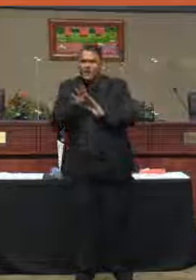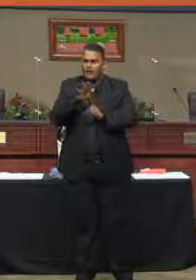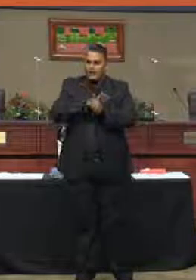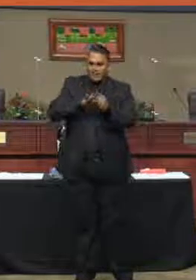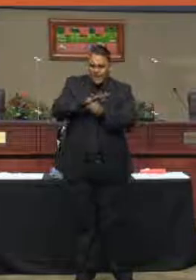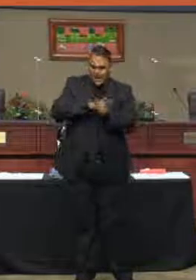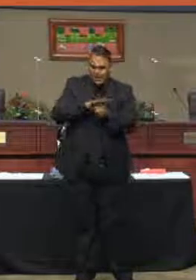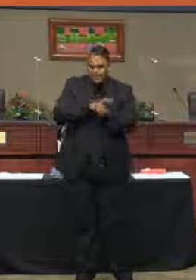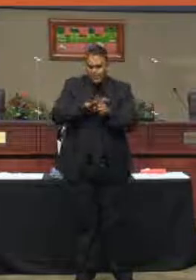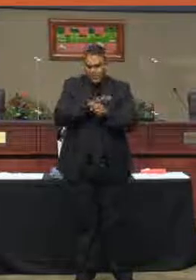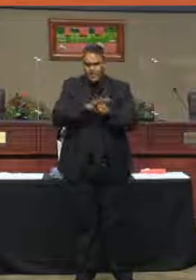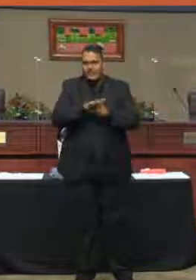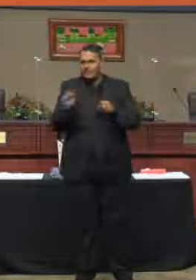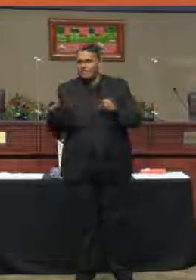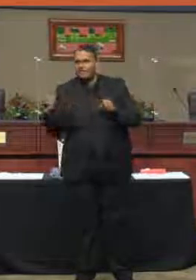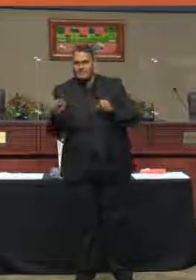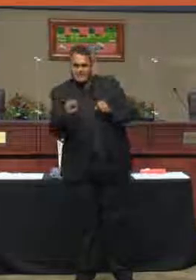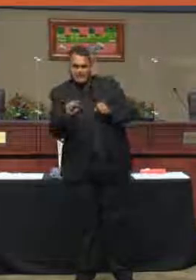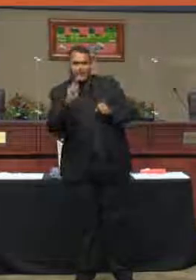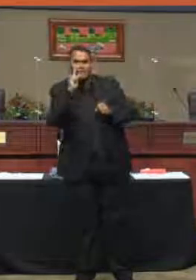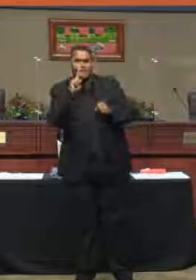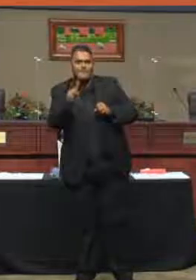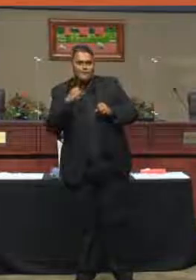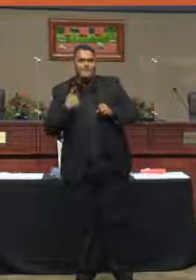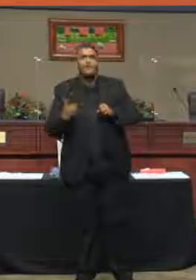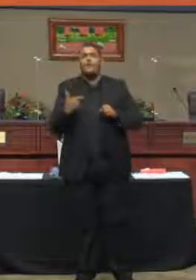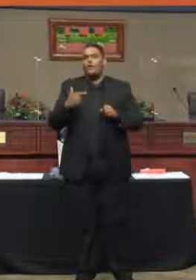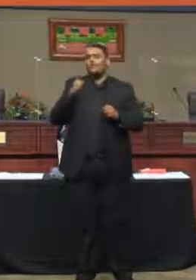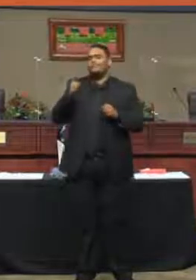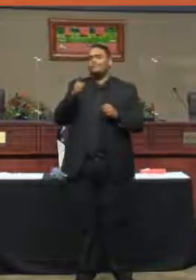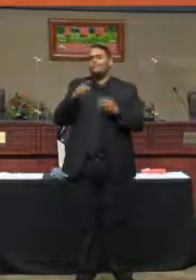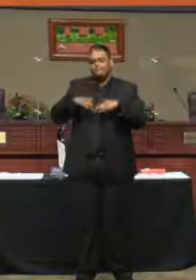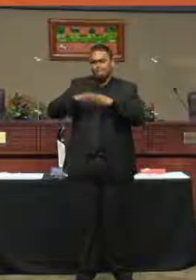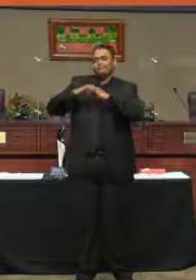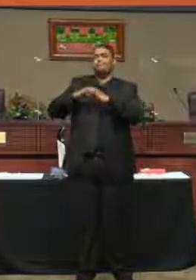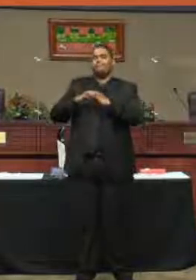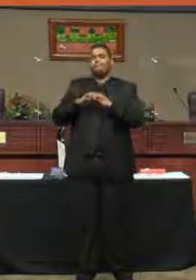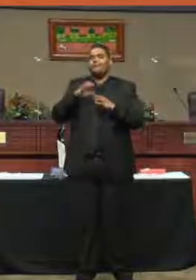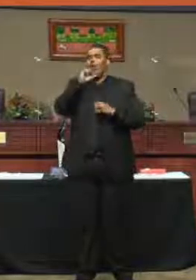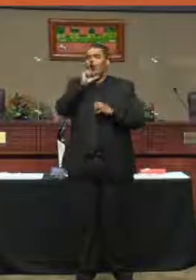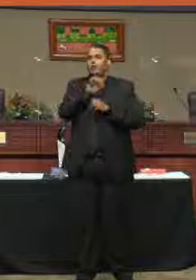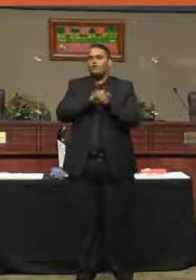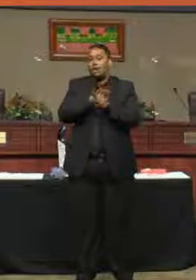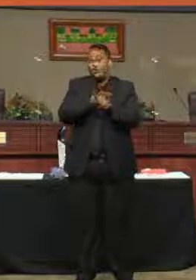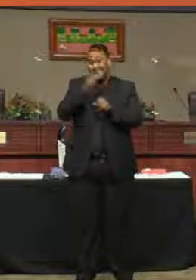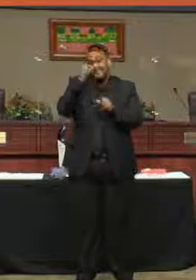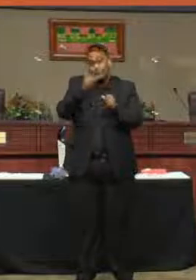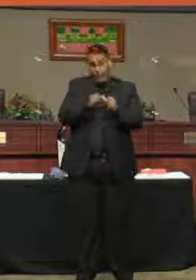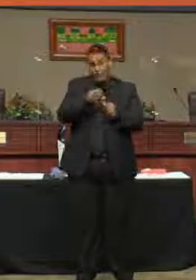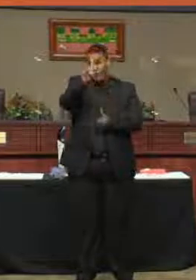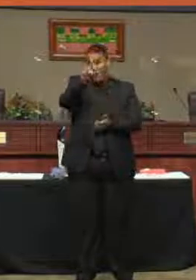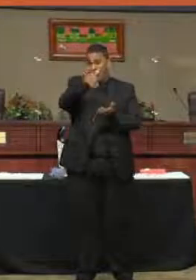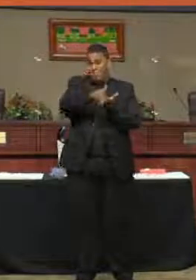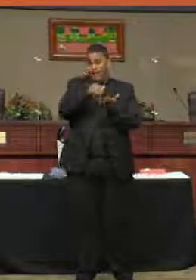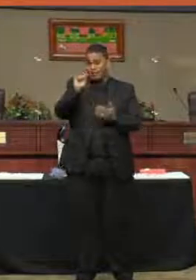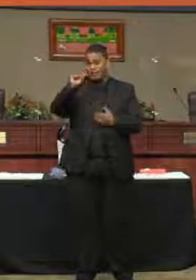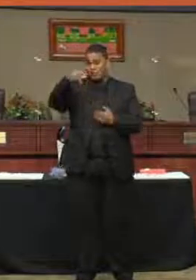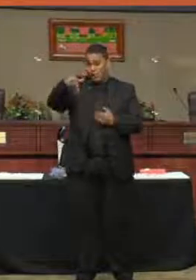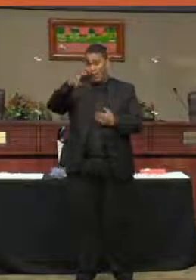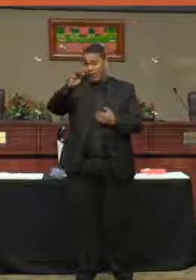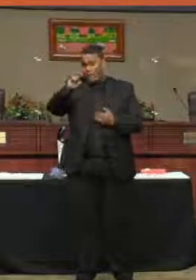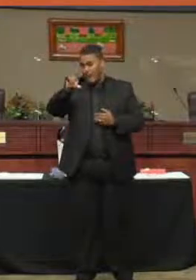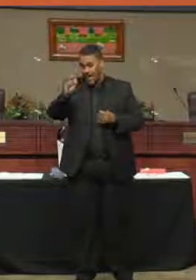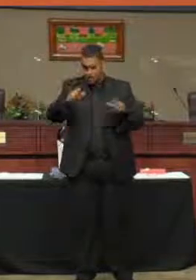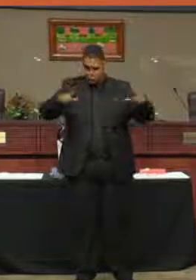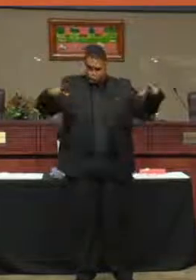in order to move the mobile sites around our county. Remember, Orange County is a 1,000 square mile county, so it's a big county. Our